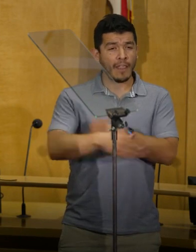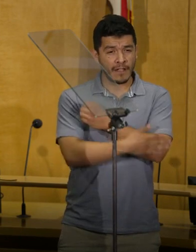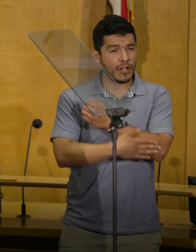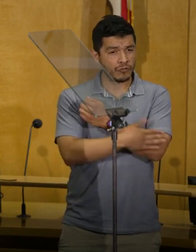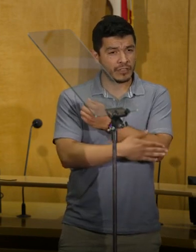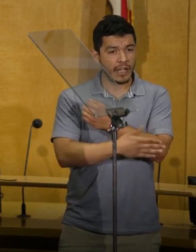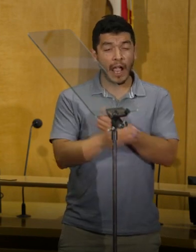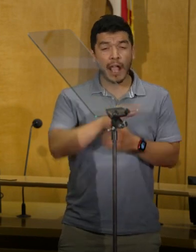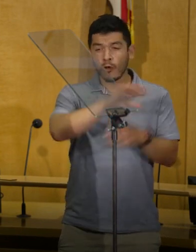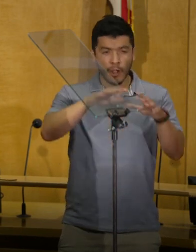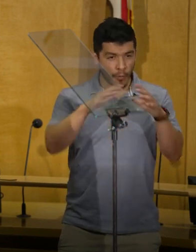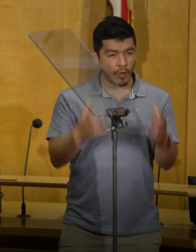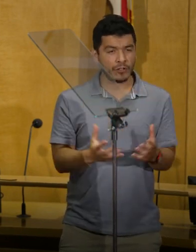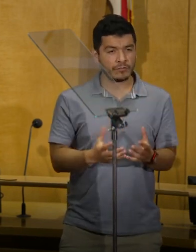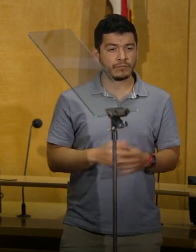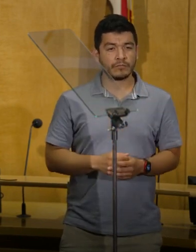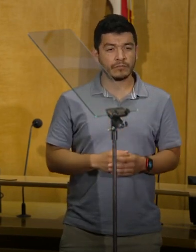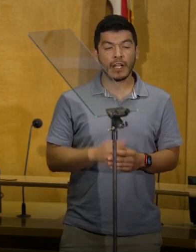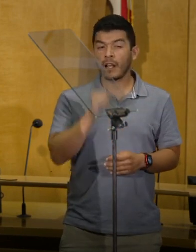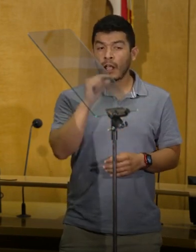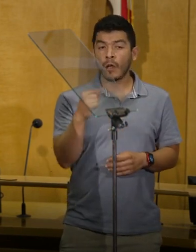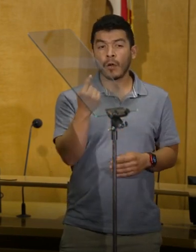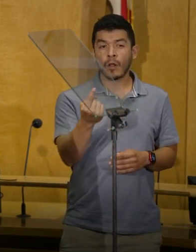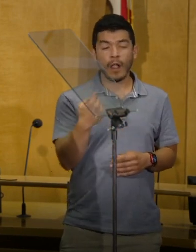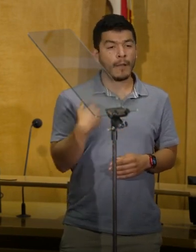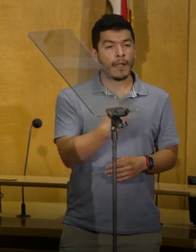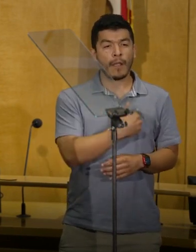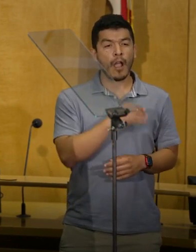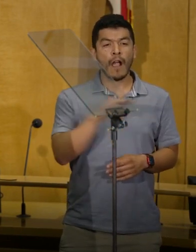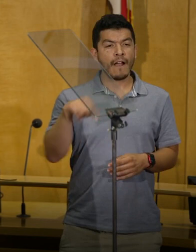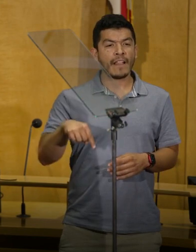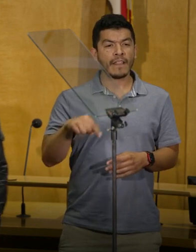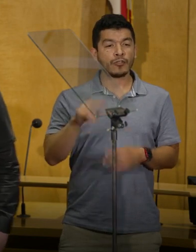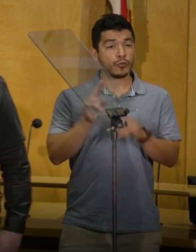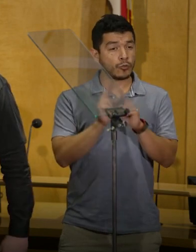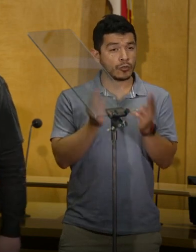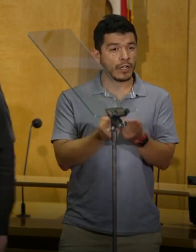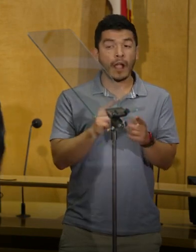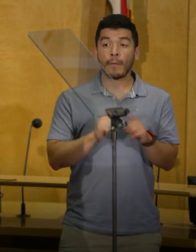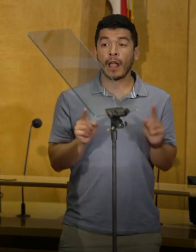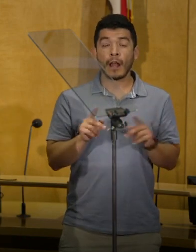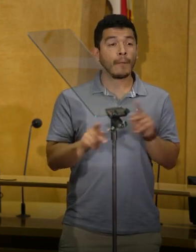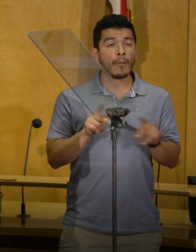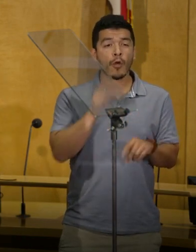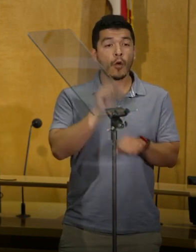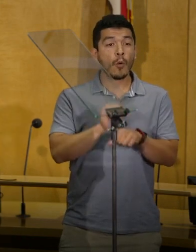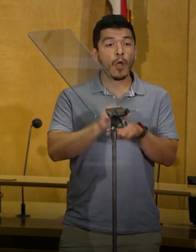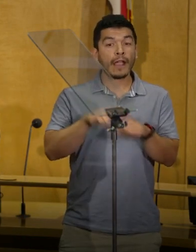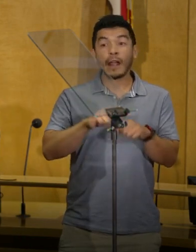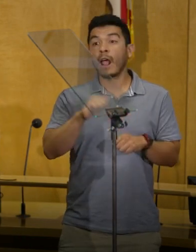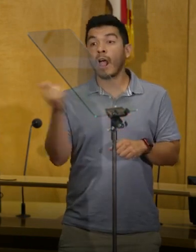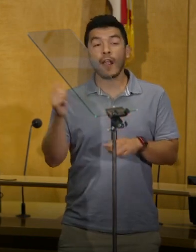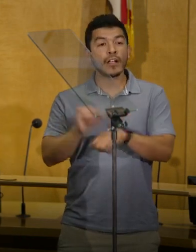country and around the world. Not only members of this union, but people who work in